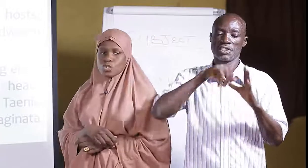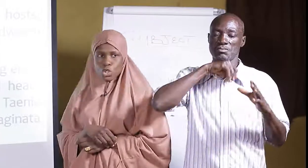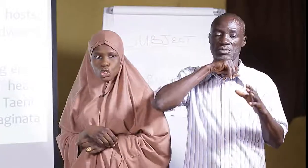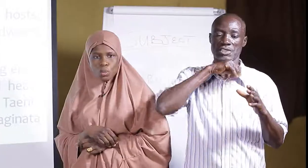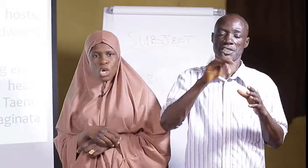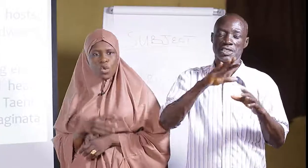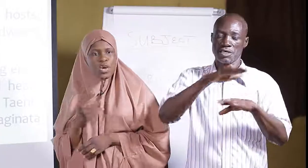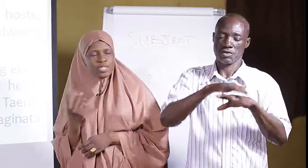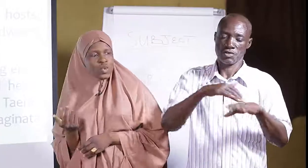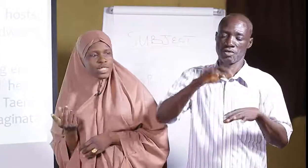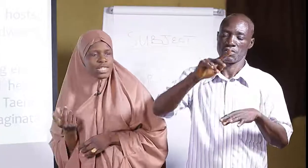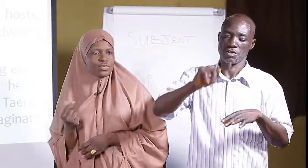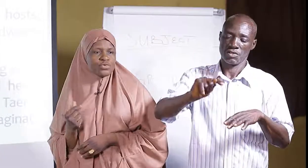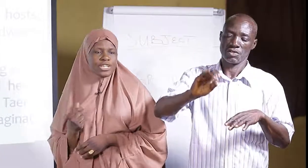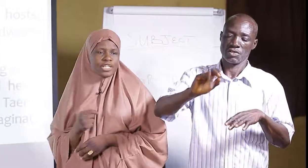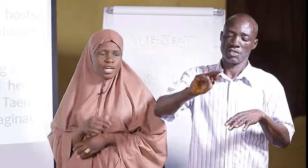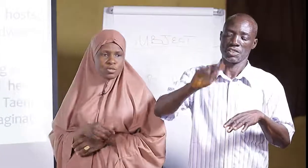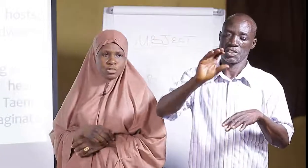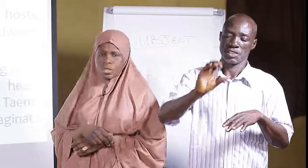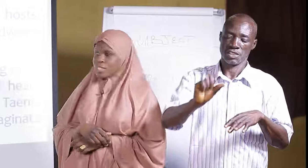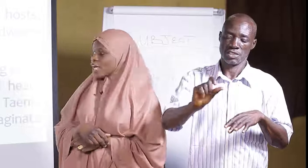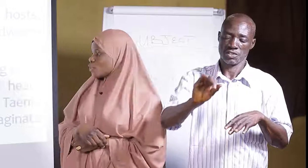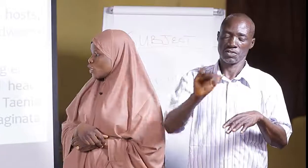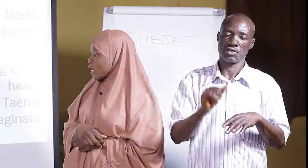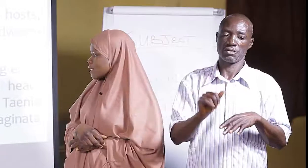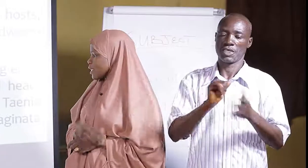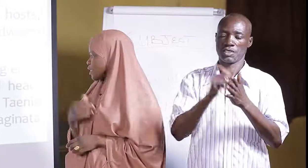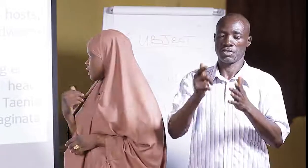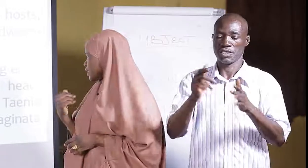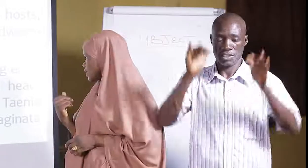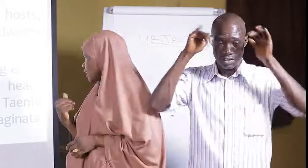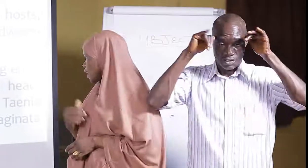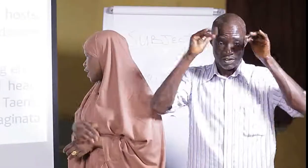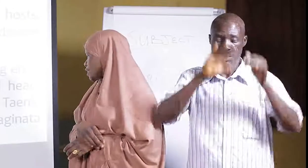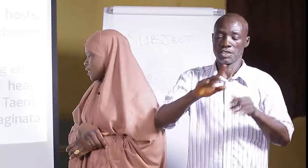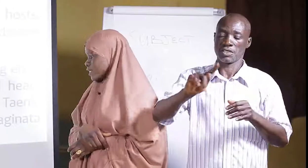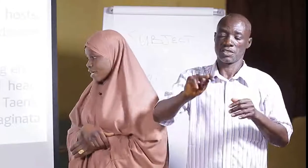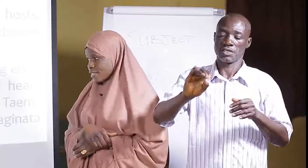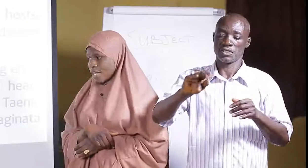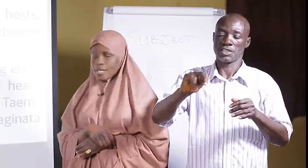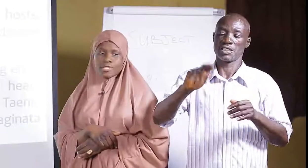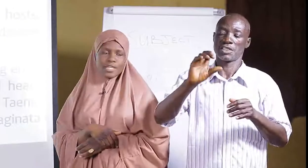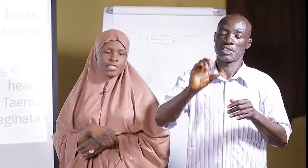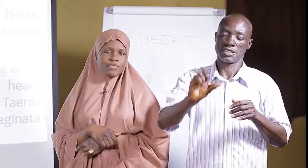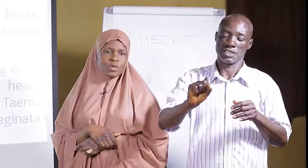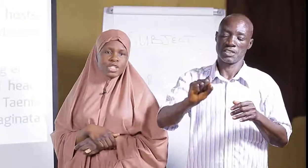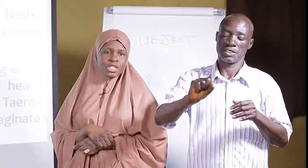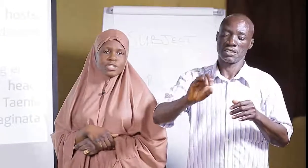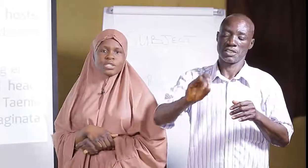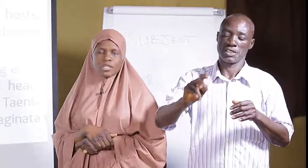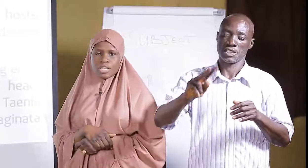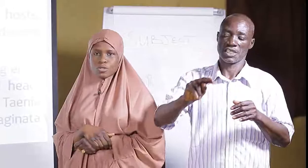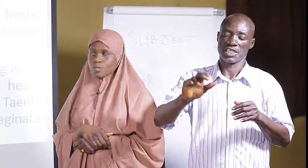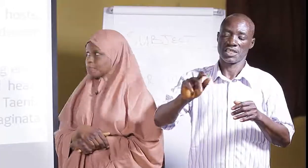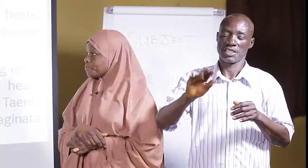Taenia solium, while the ones that you find in cattle, they are known as the Taenia saginata, that is found